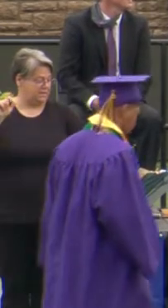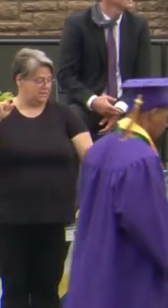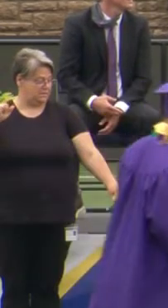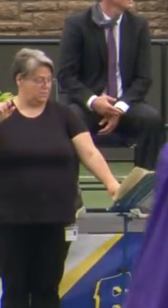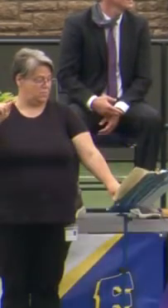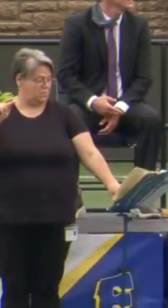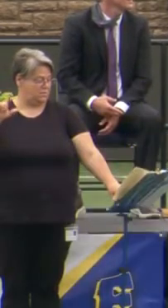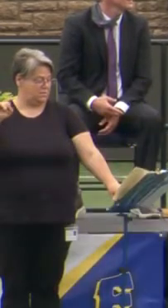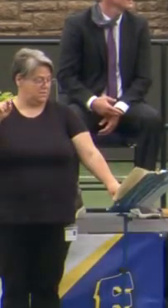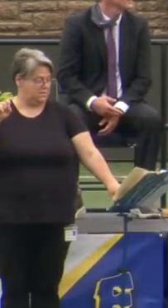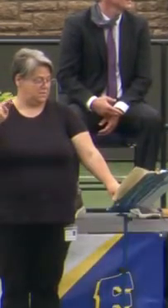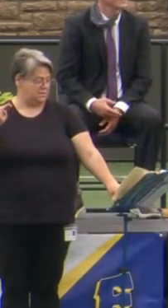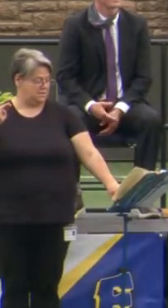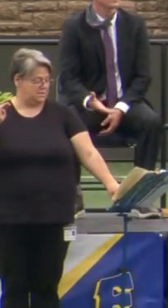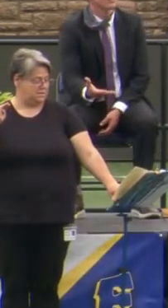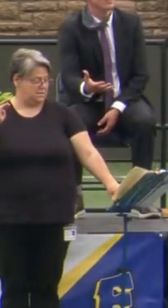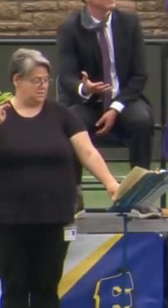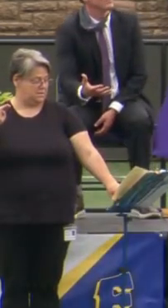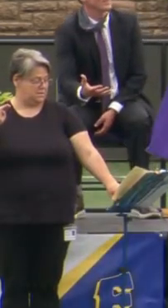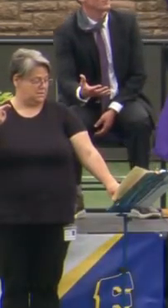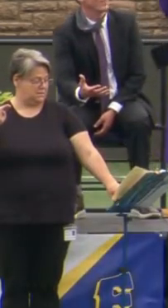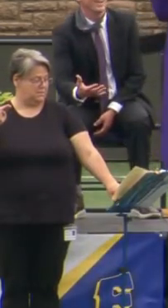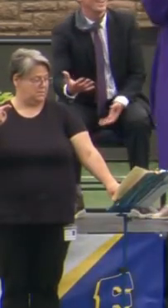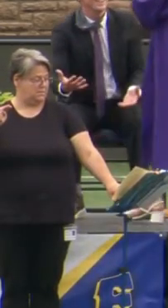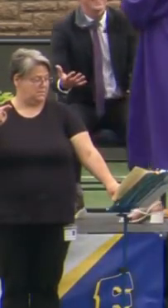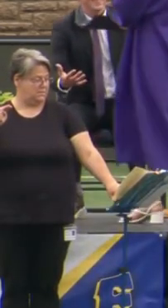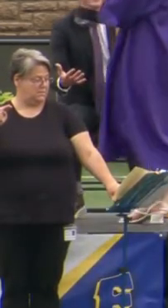Eric Orellana Morel.